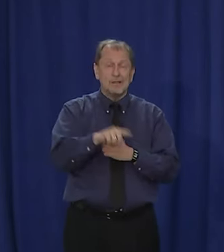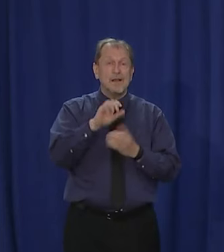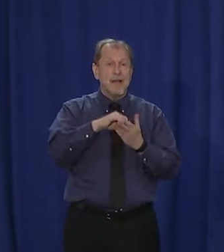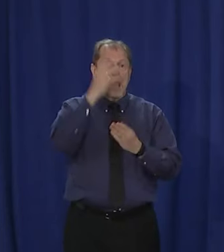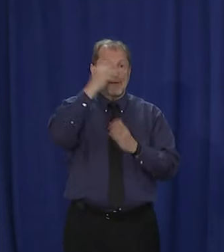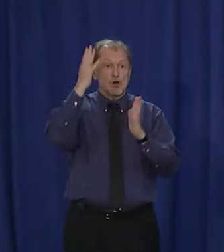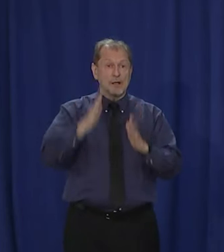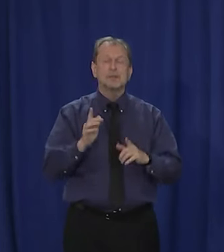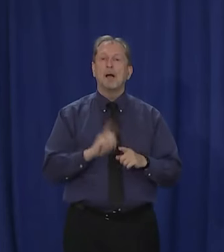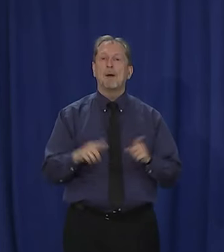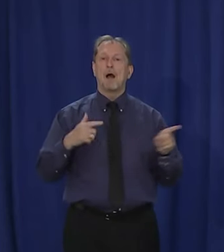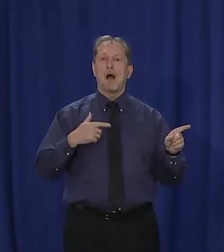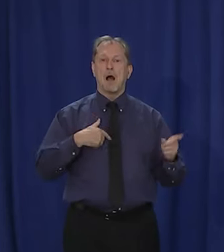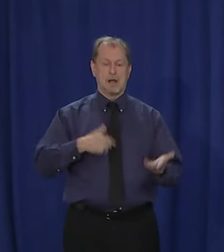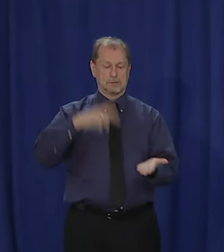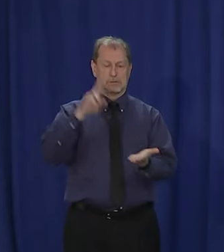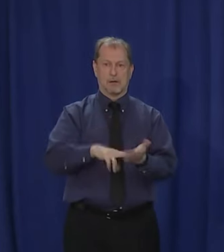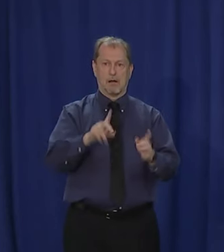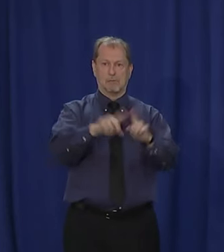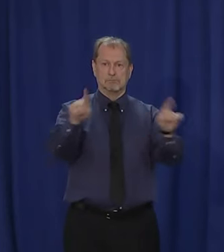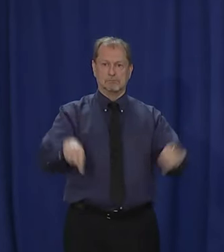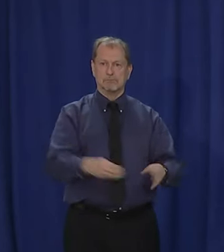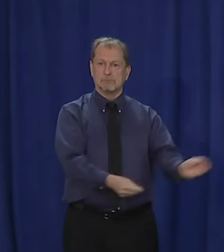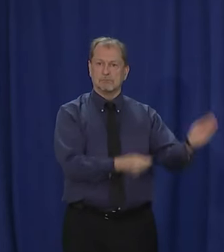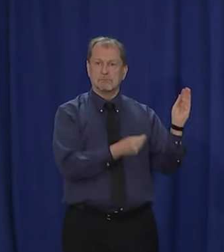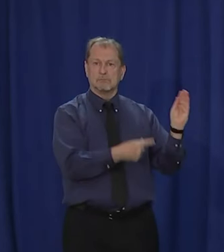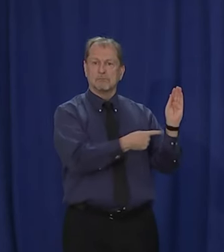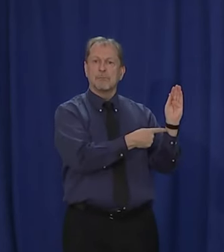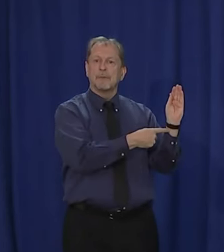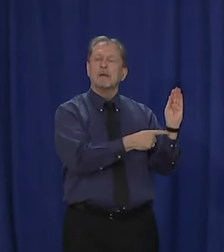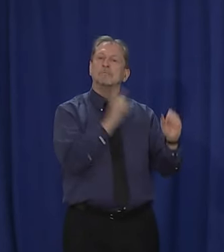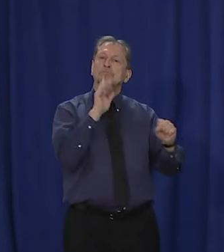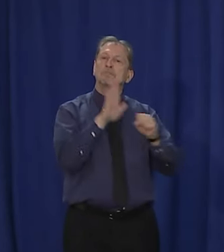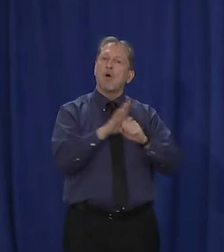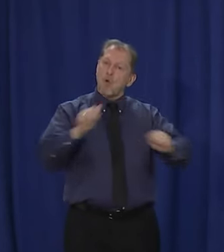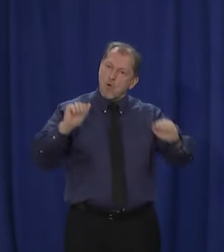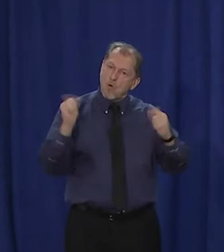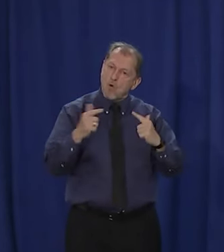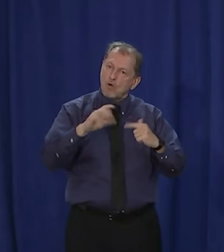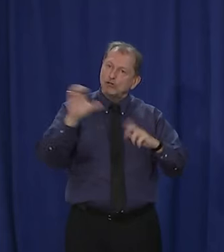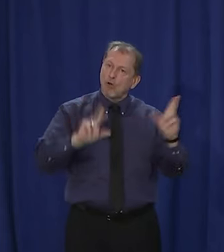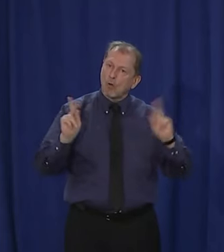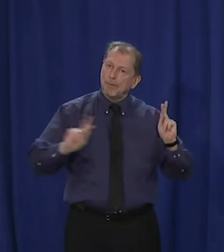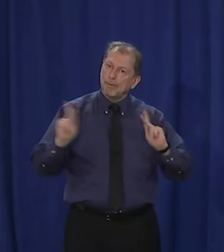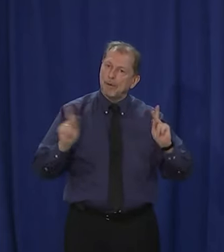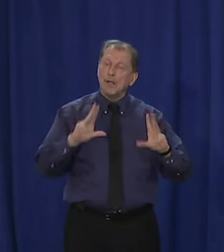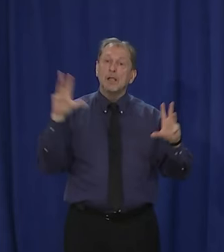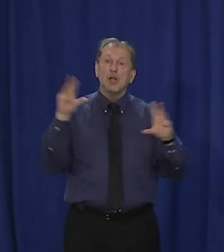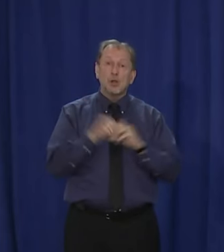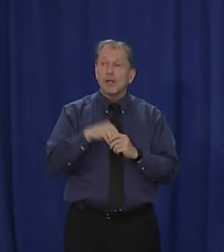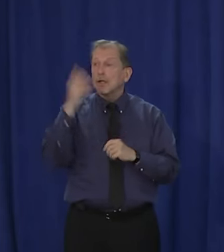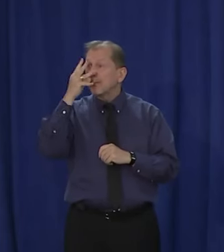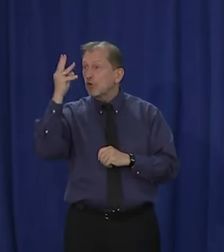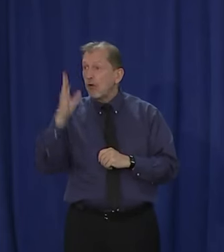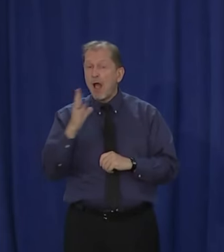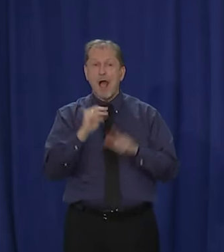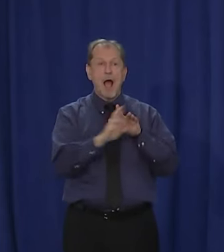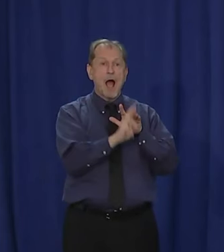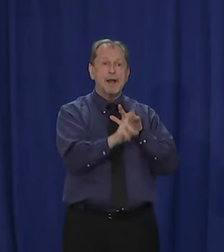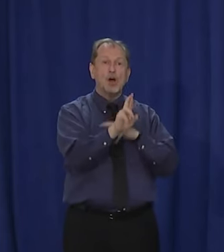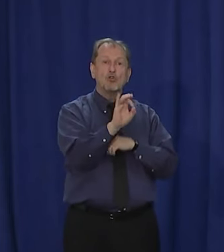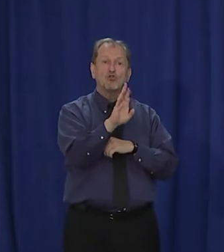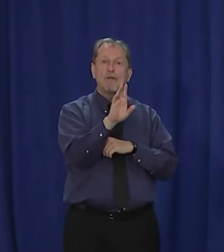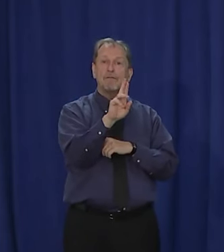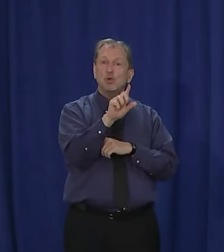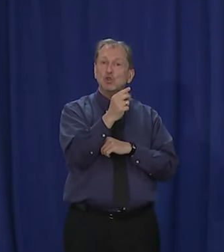sign ensures all Chicagoans, including our immigrants and refugees, have equal access to these